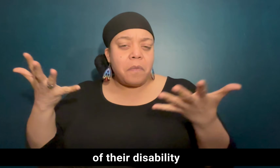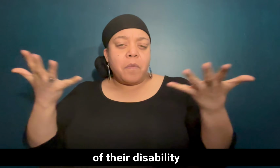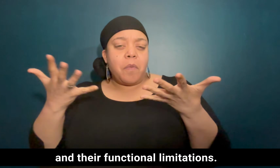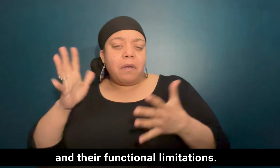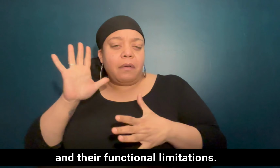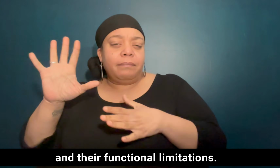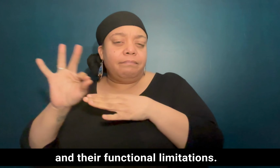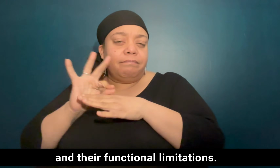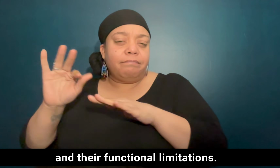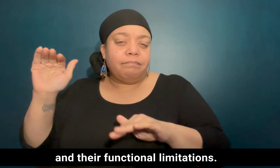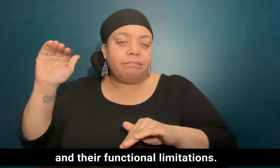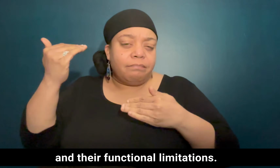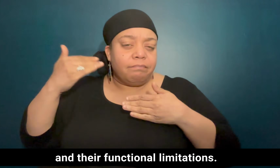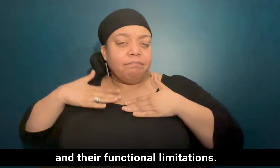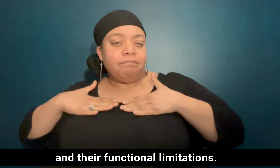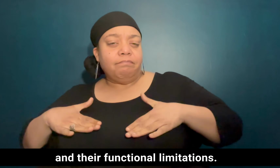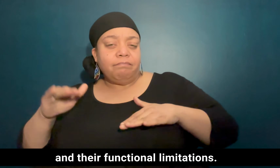and their functional limitations.